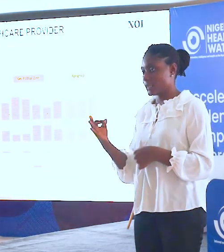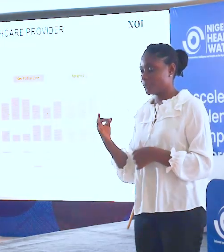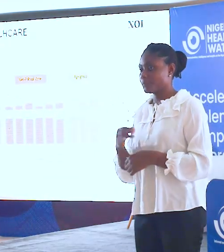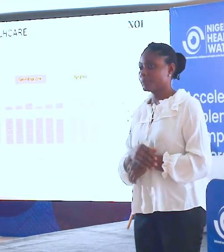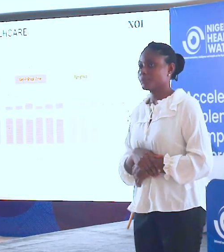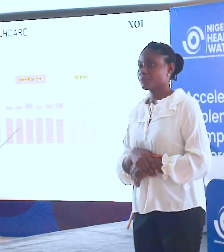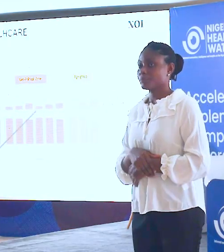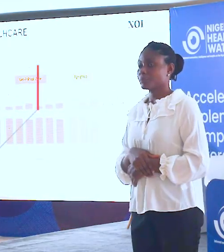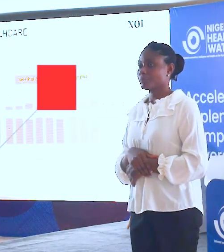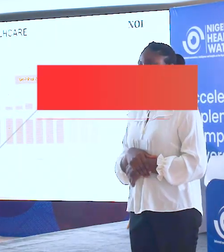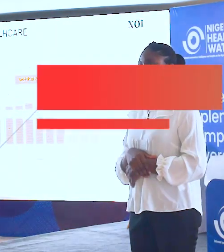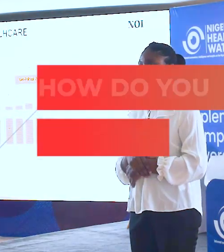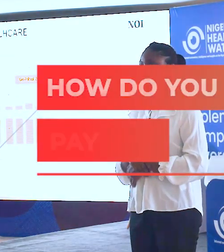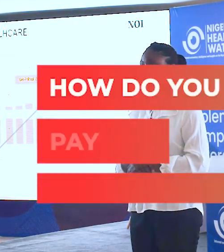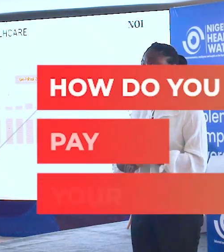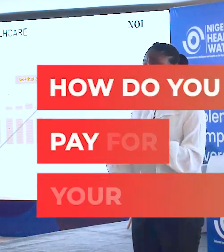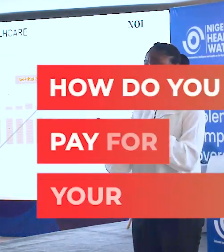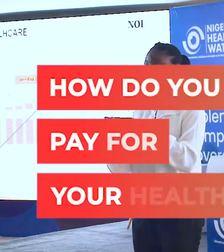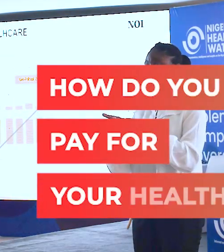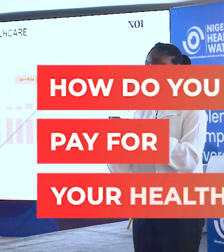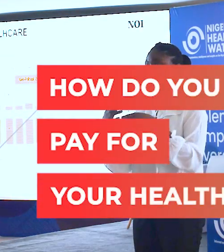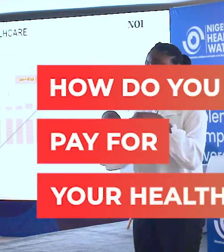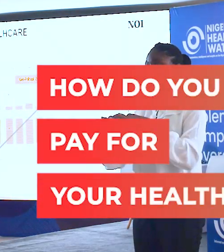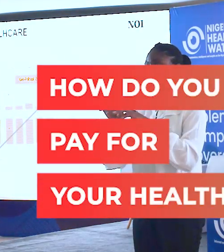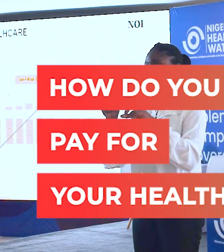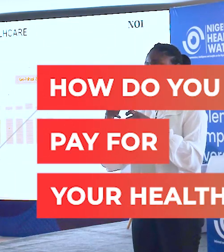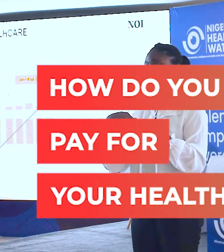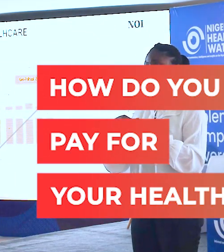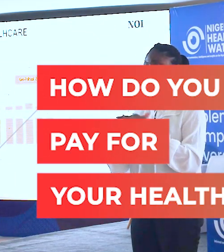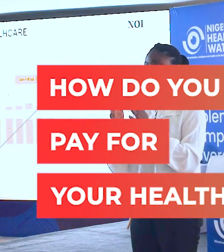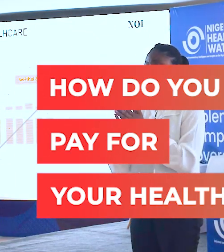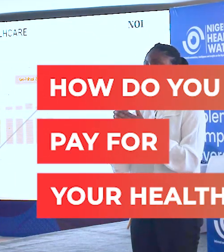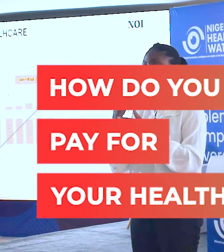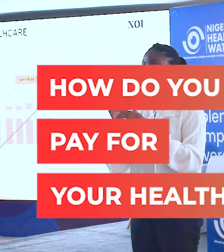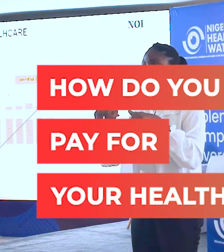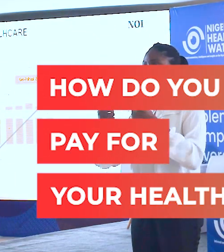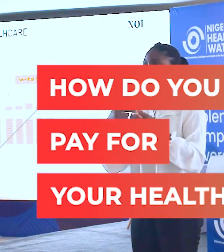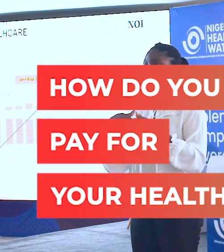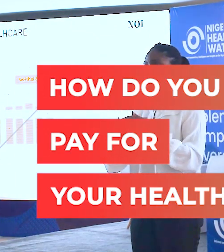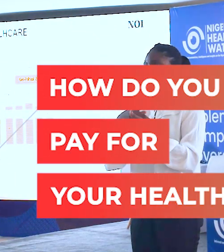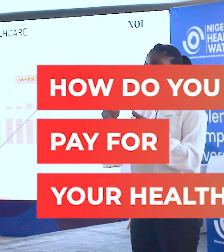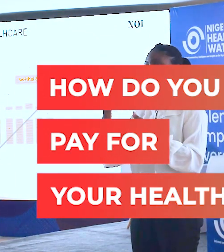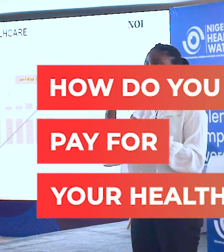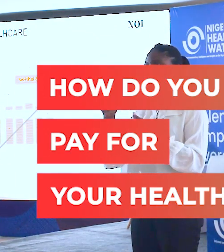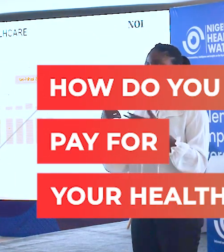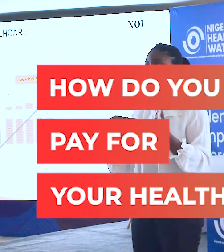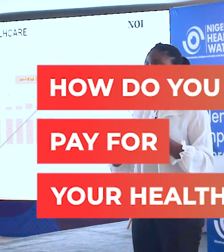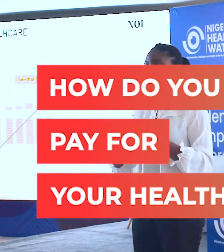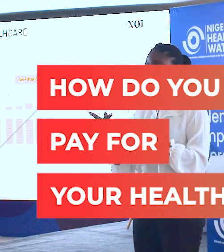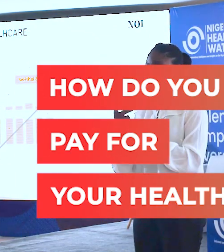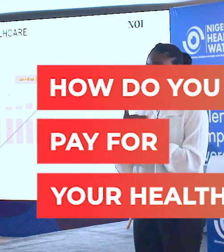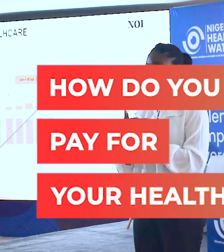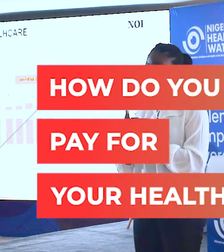slide. And then the critical question we asked was, how do you pay for healthcare?